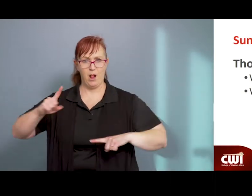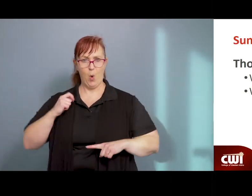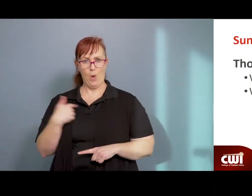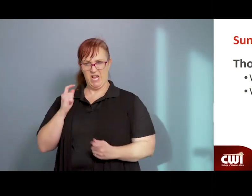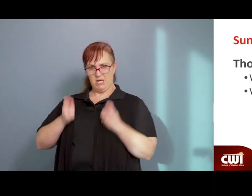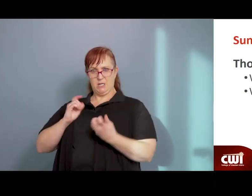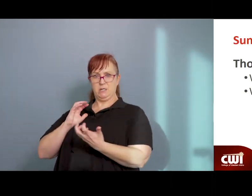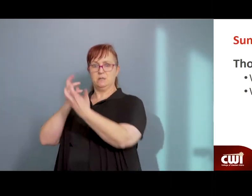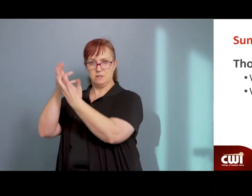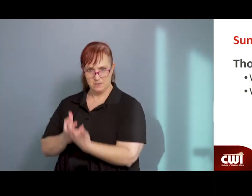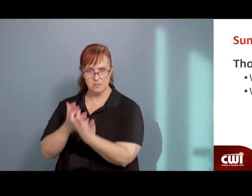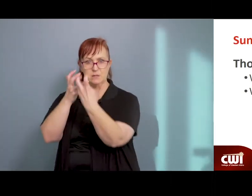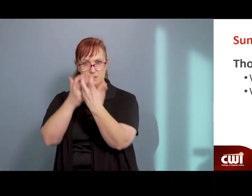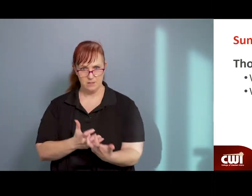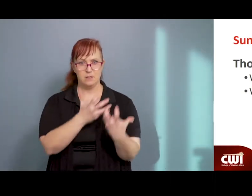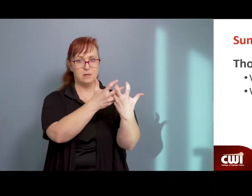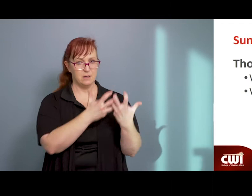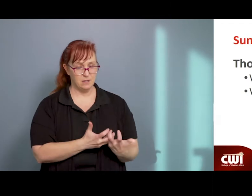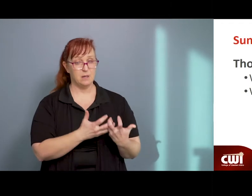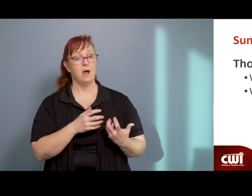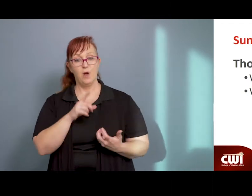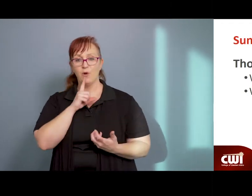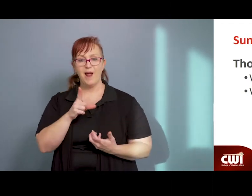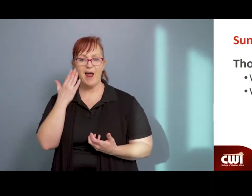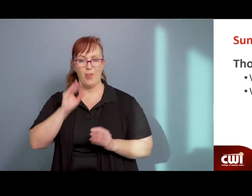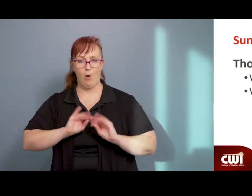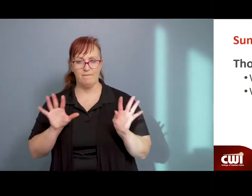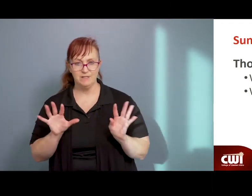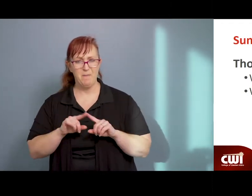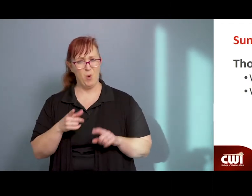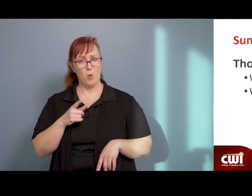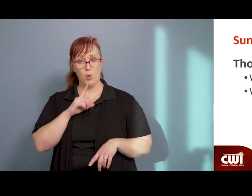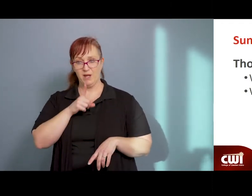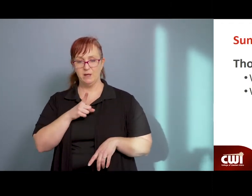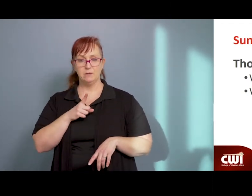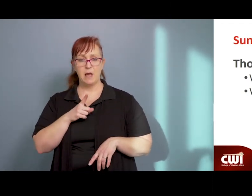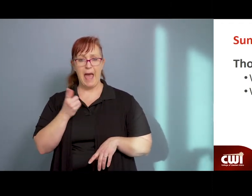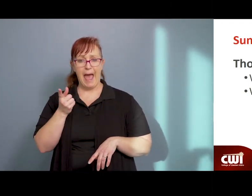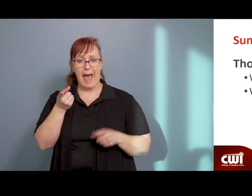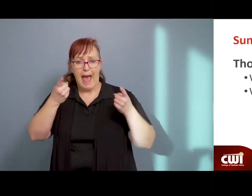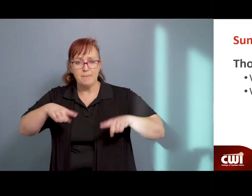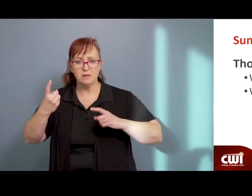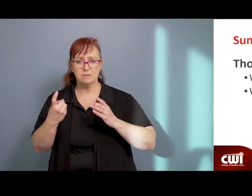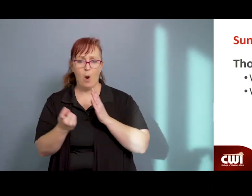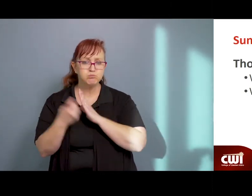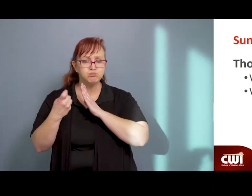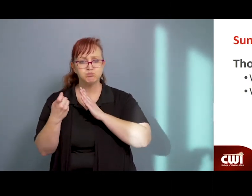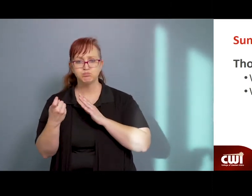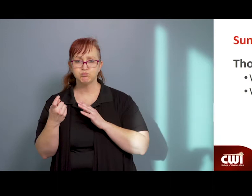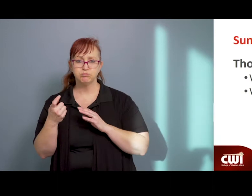the obvious, but I want everybody to understand it was not a small feat to create